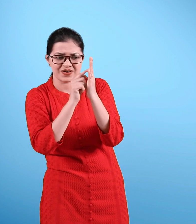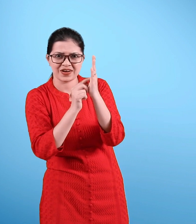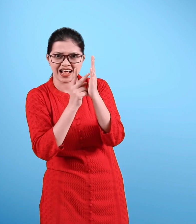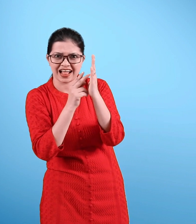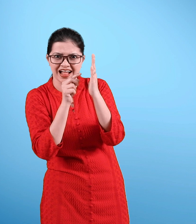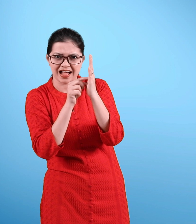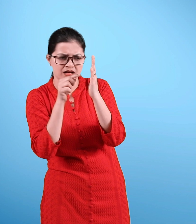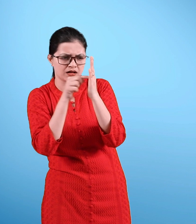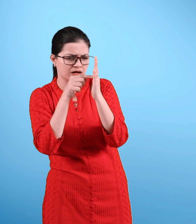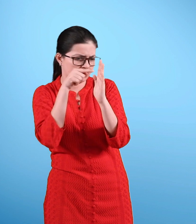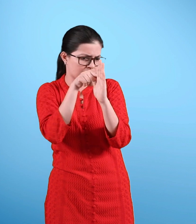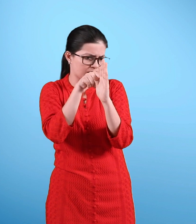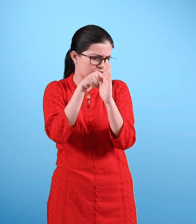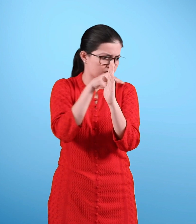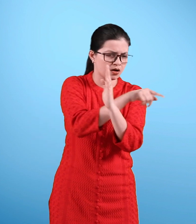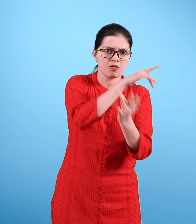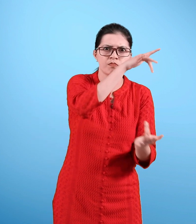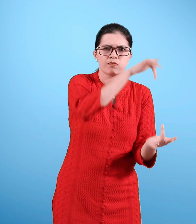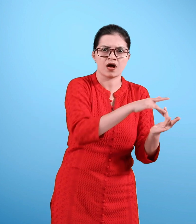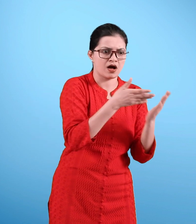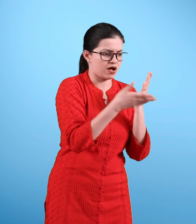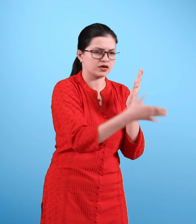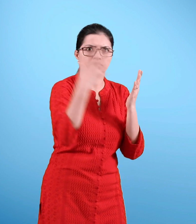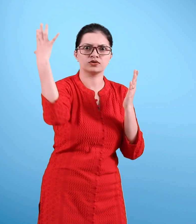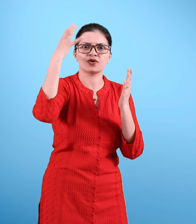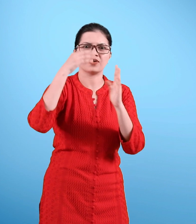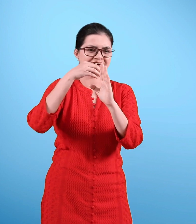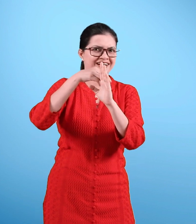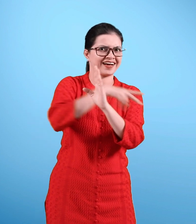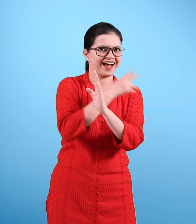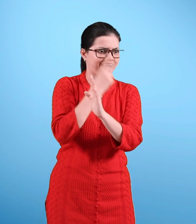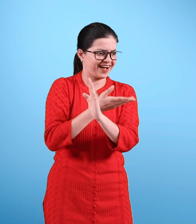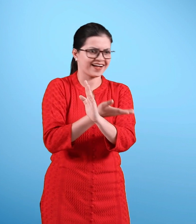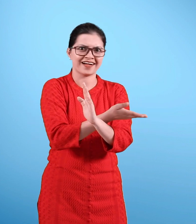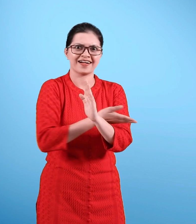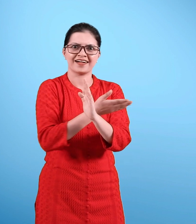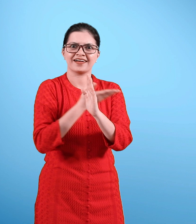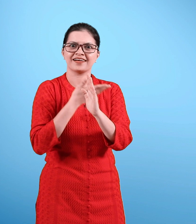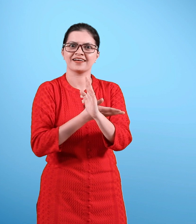small circular image of the sun in the middle of the shadow of the cardboard sheet?